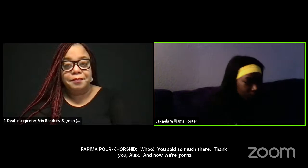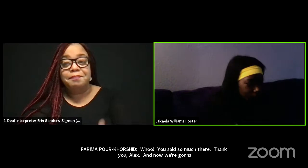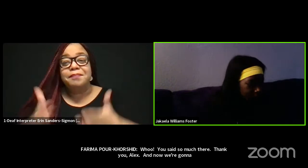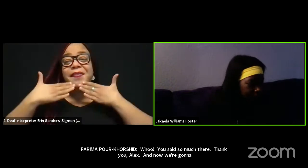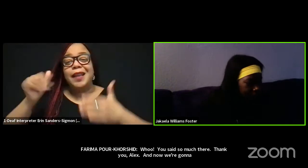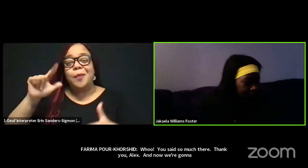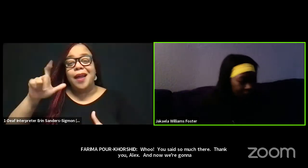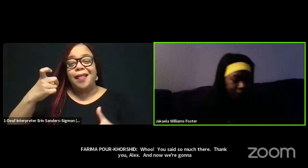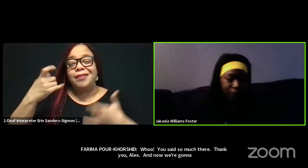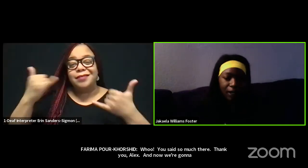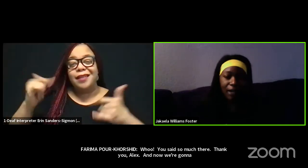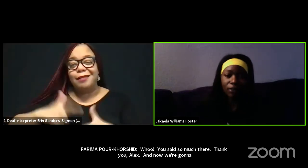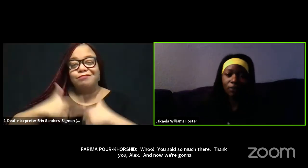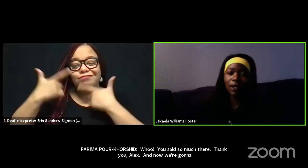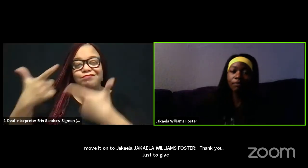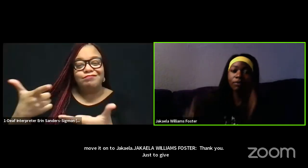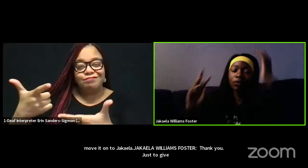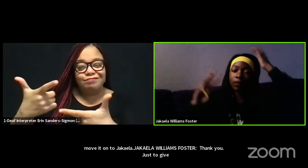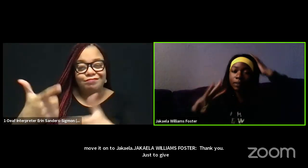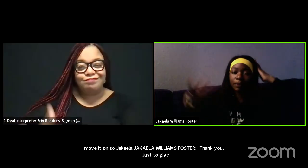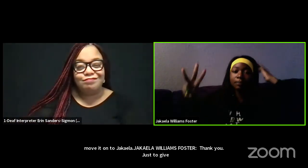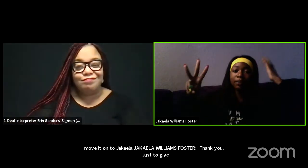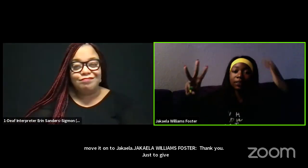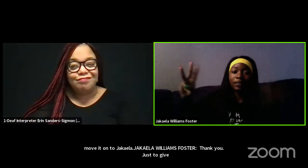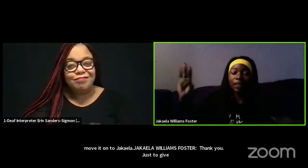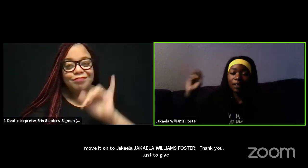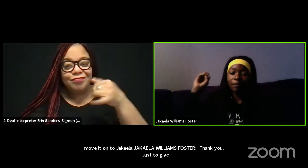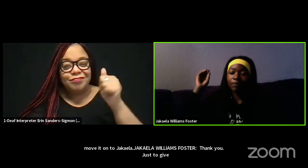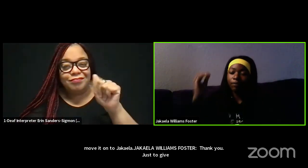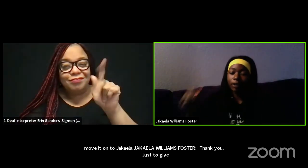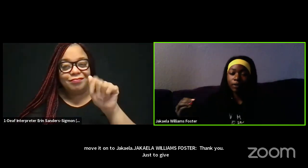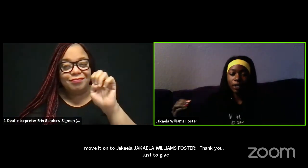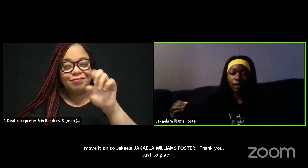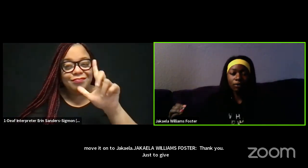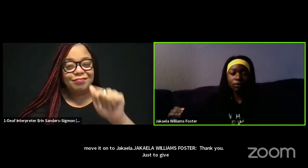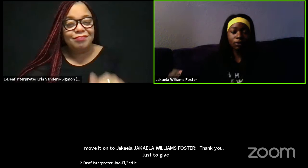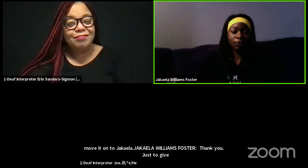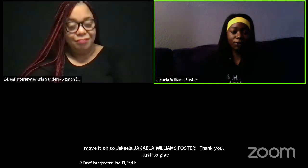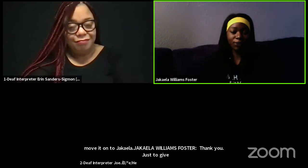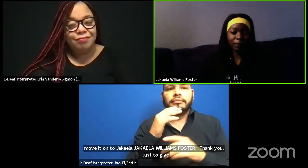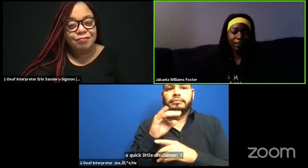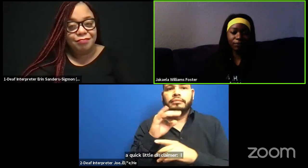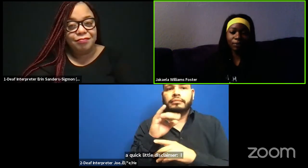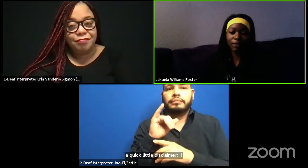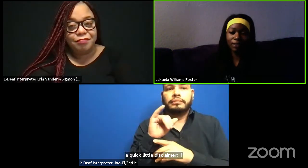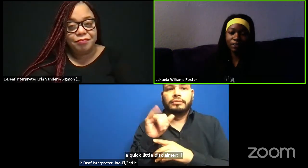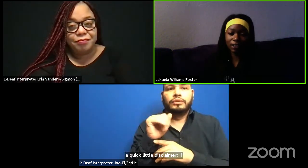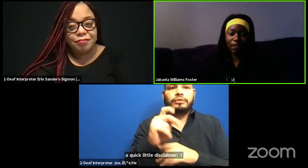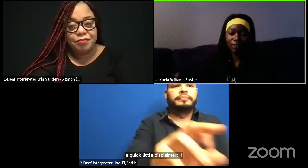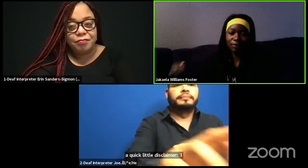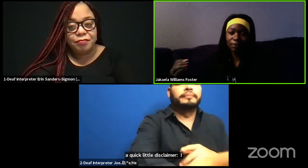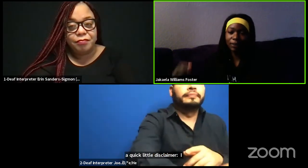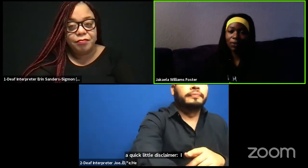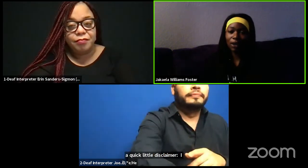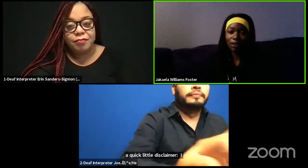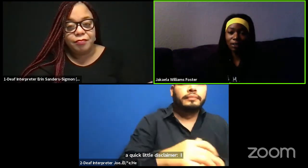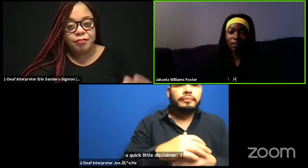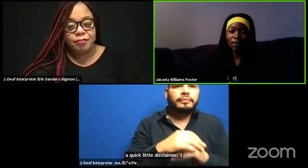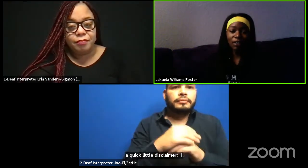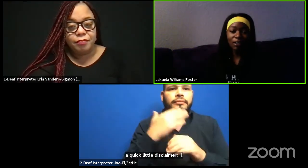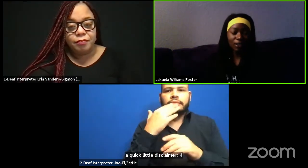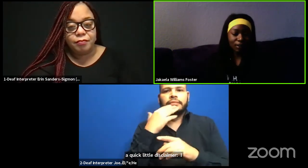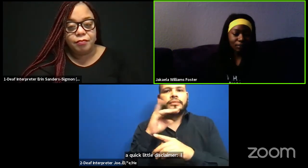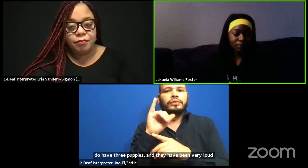little disclaimer, I do have three puppies and they have been very loud for the past few minutes. I got them to be